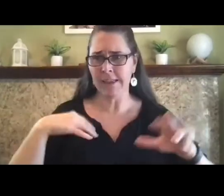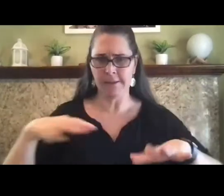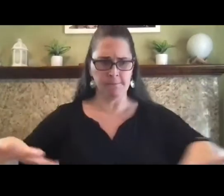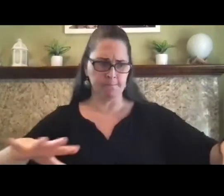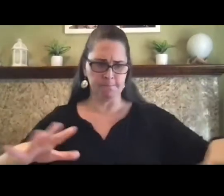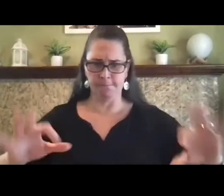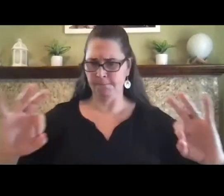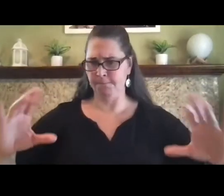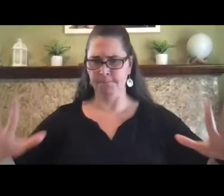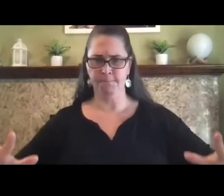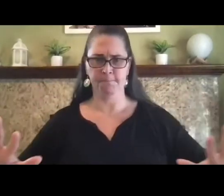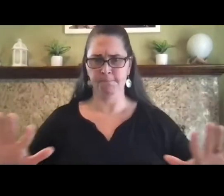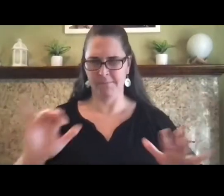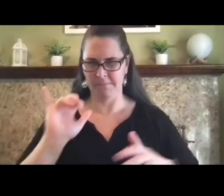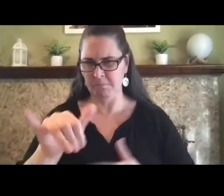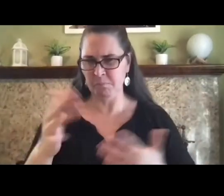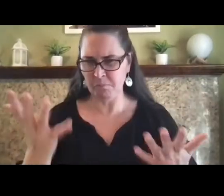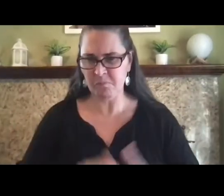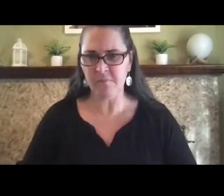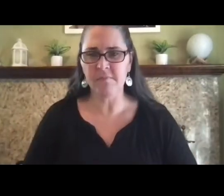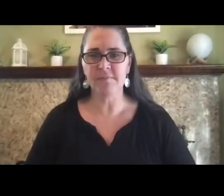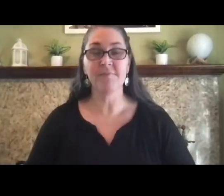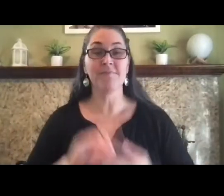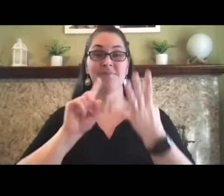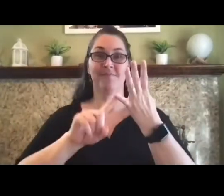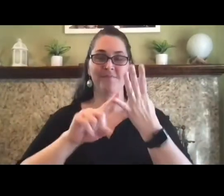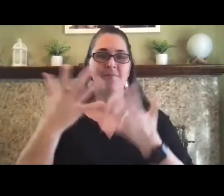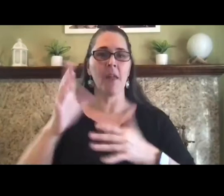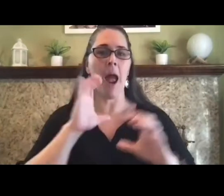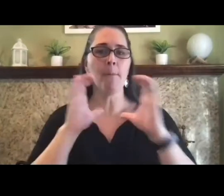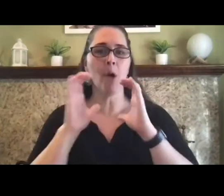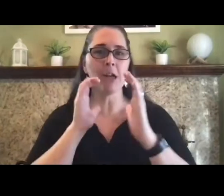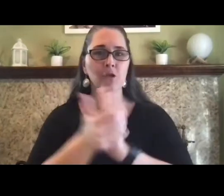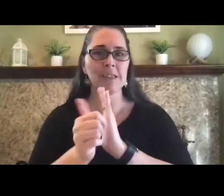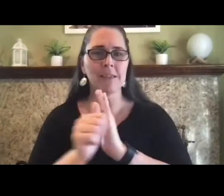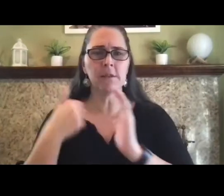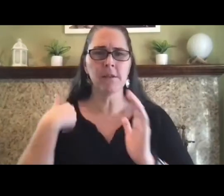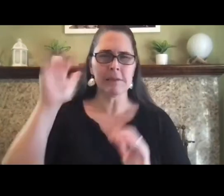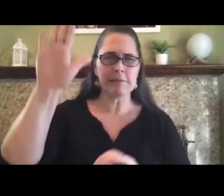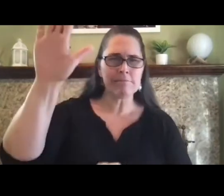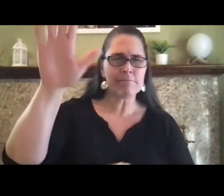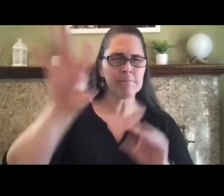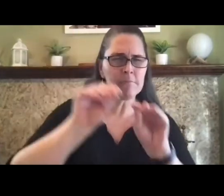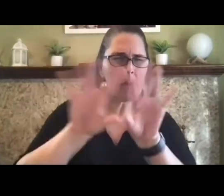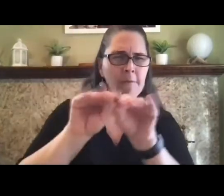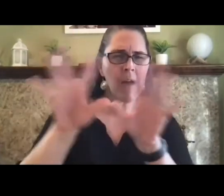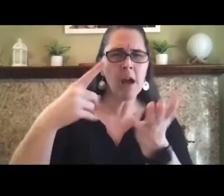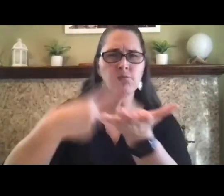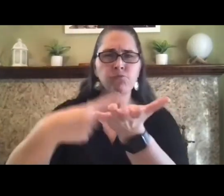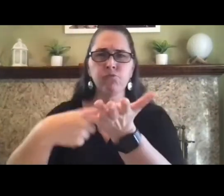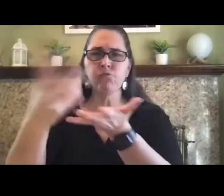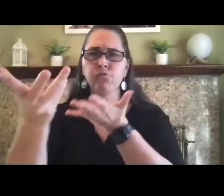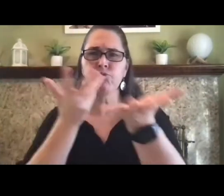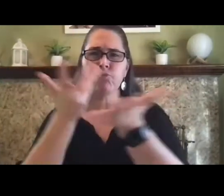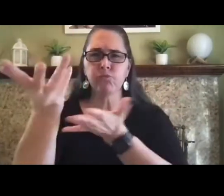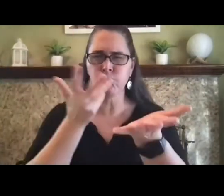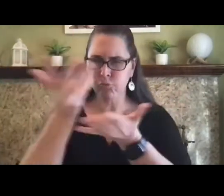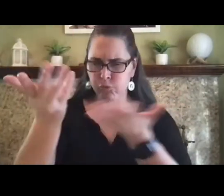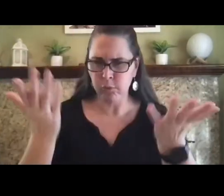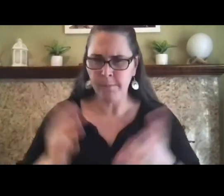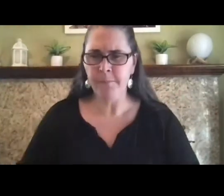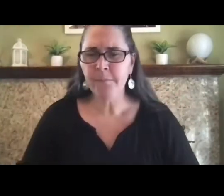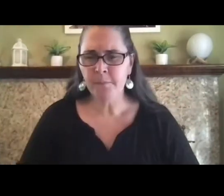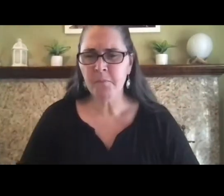and a pen and pencil ready? Fourthly, is communication skills. Raising my hand to